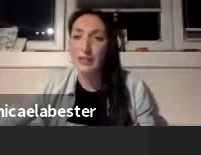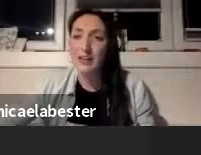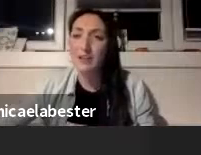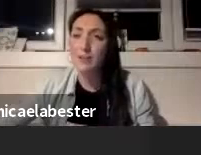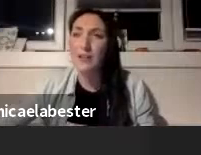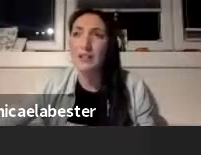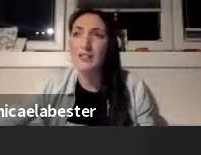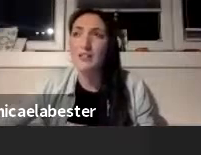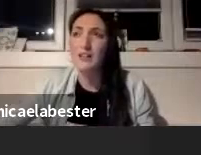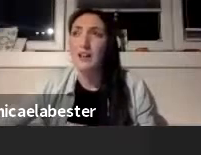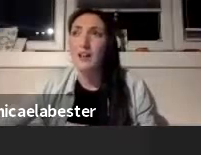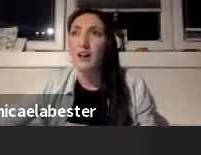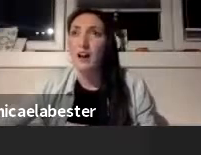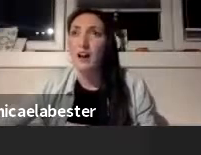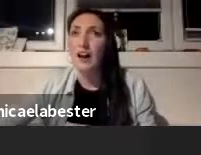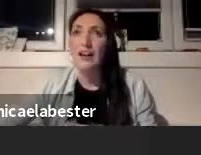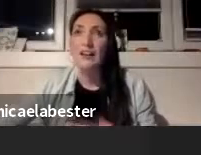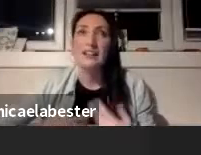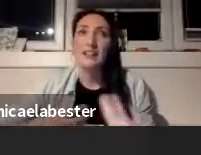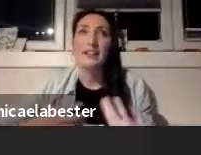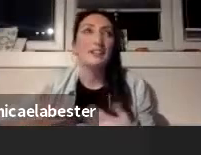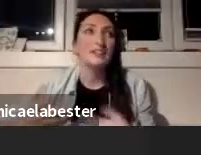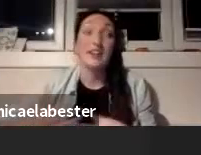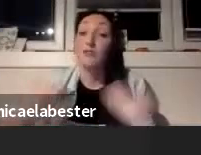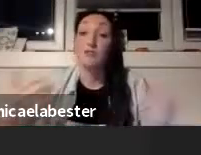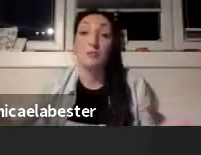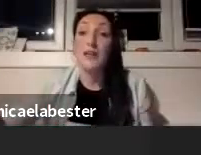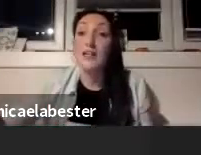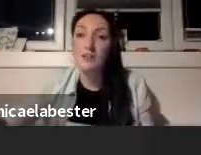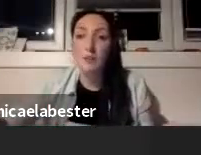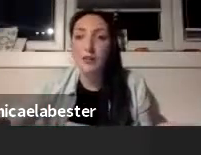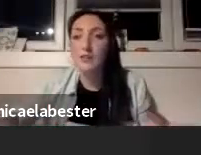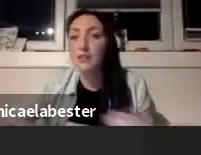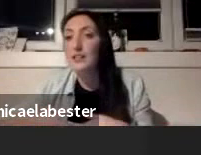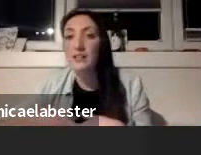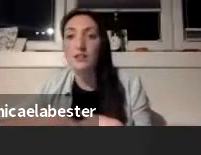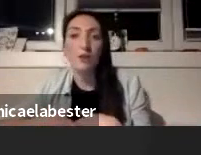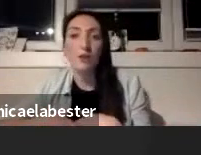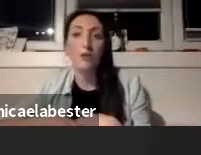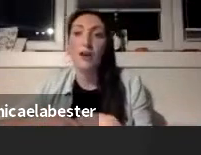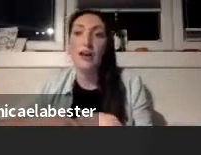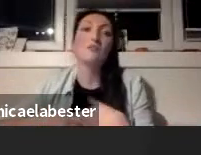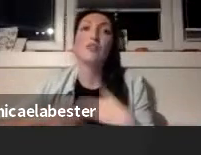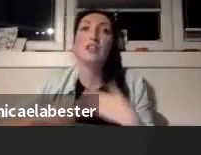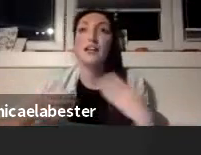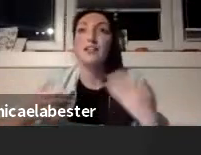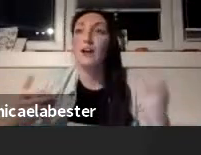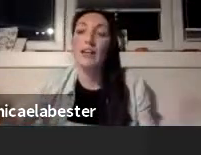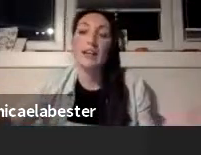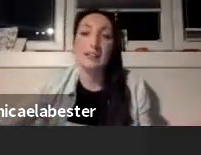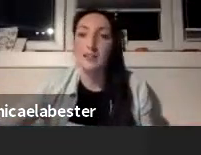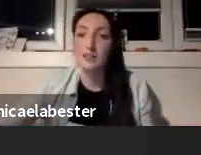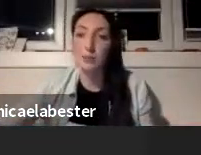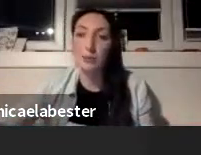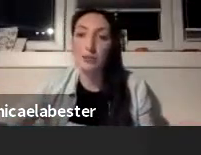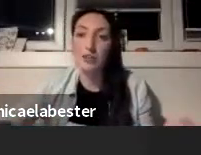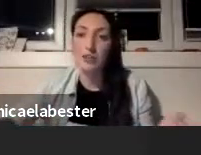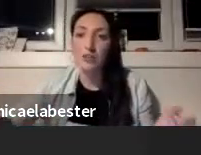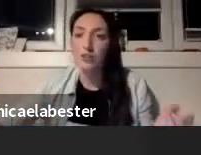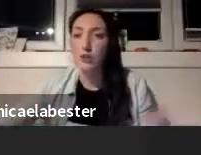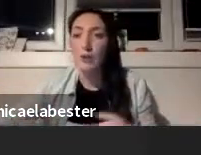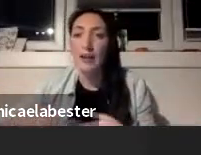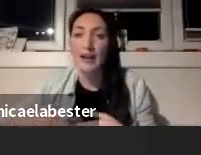with BSL, because I at least had never even met a deaf person. I didn't realize how